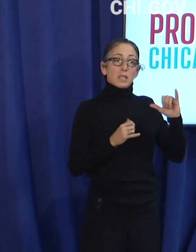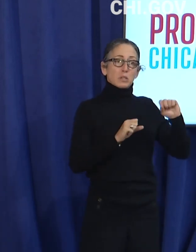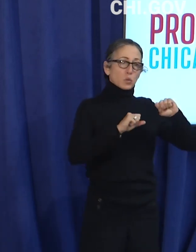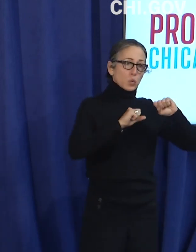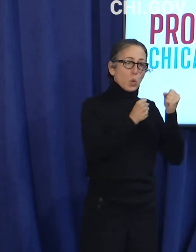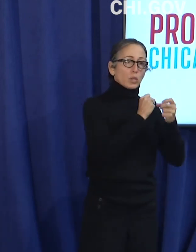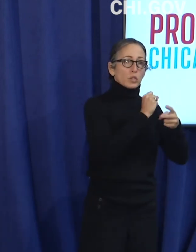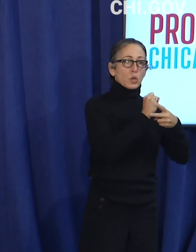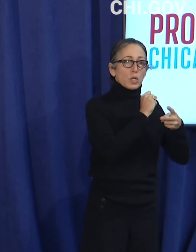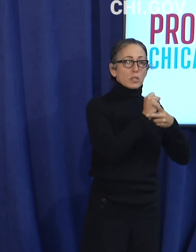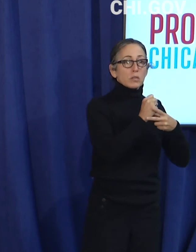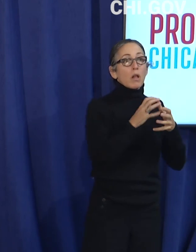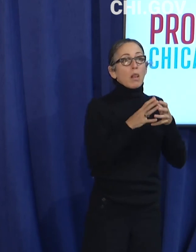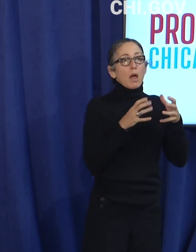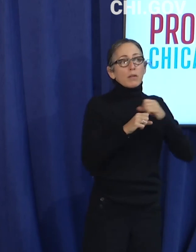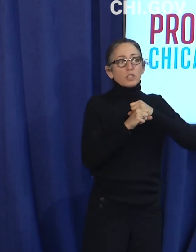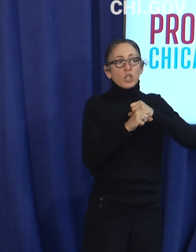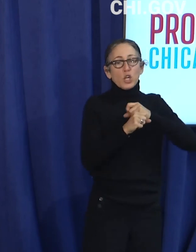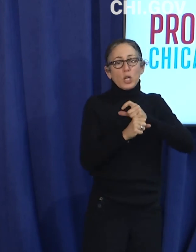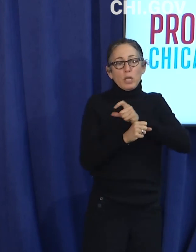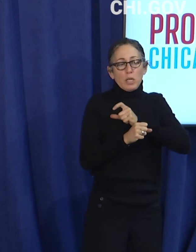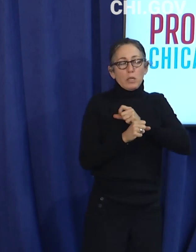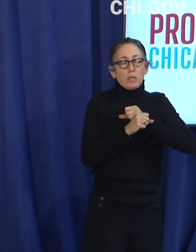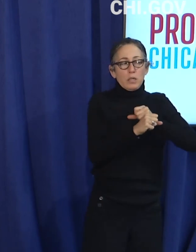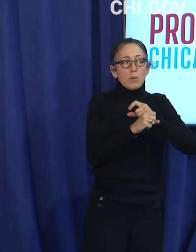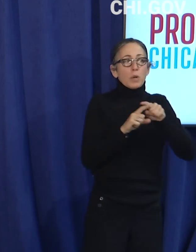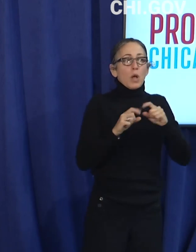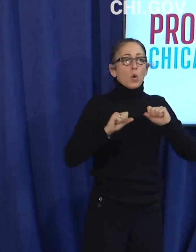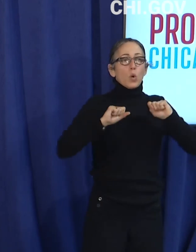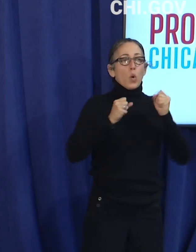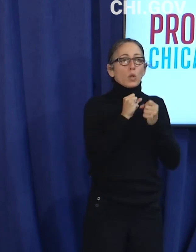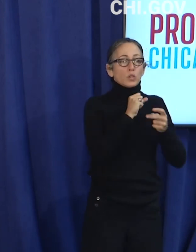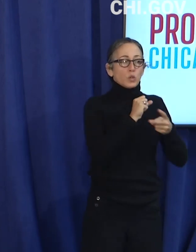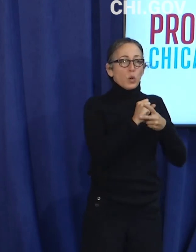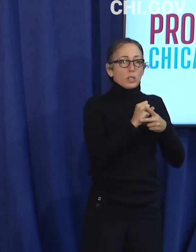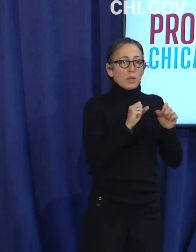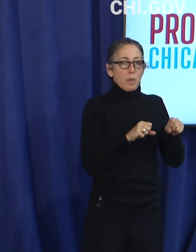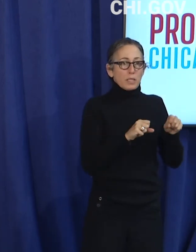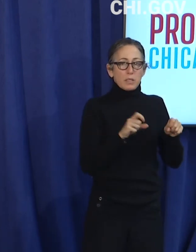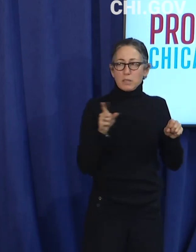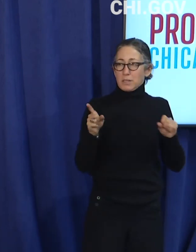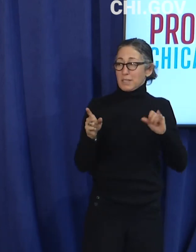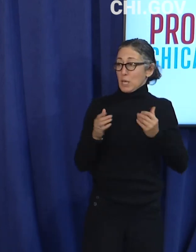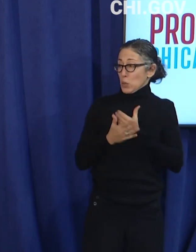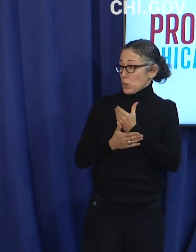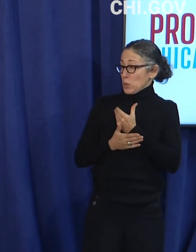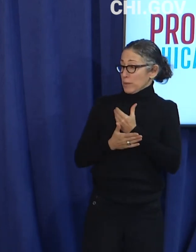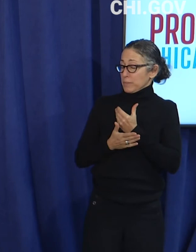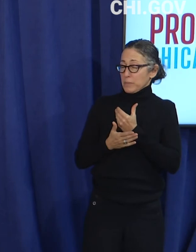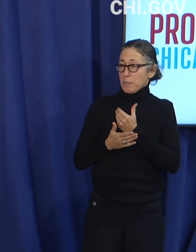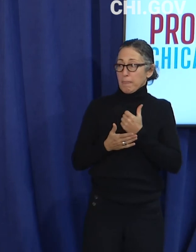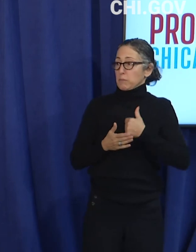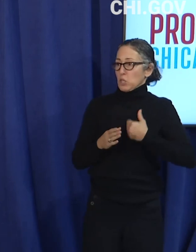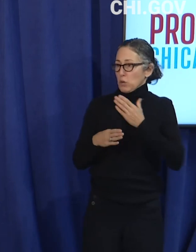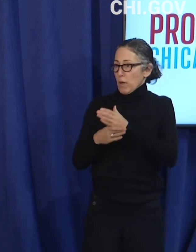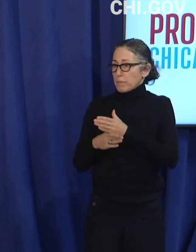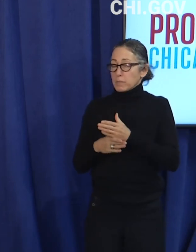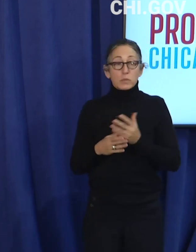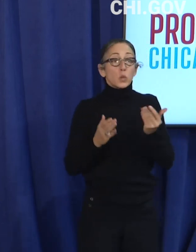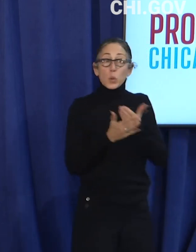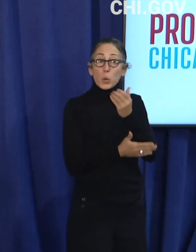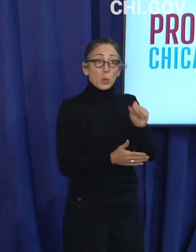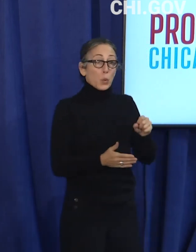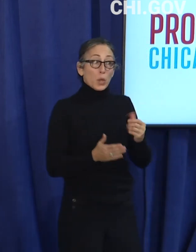lot of layers of security, but has this appropriate cold storage capacity. And is that new? It's new. I'm sorry to interrupt. Yes, this is new.